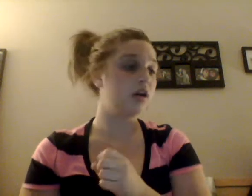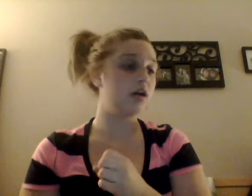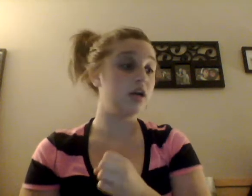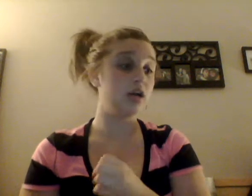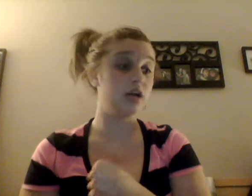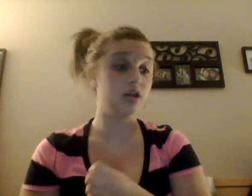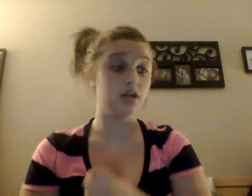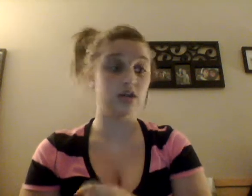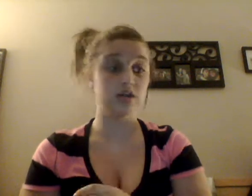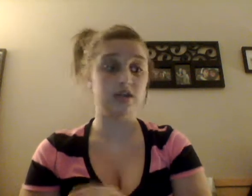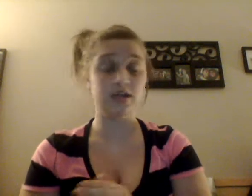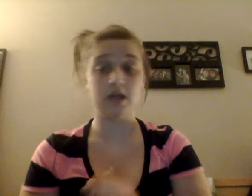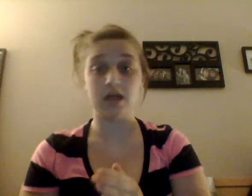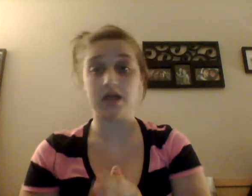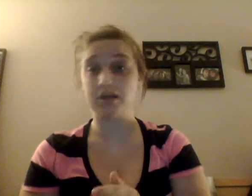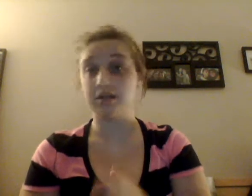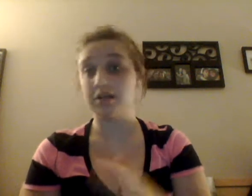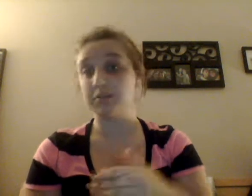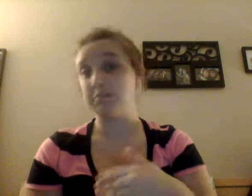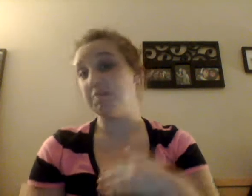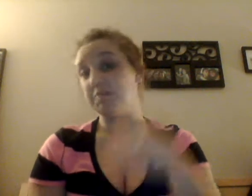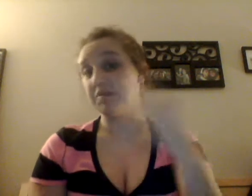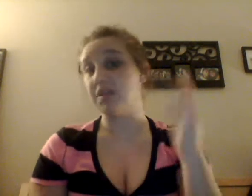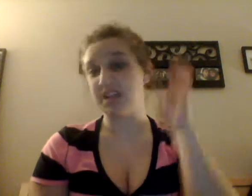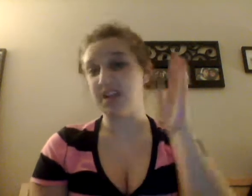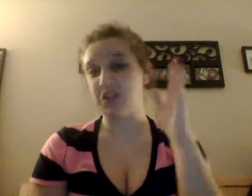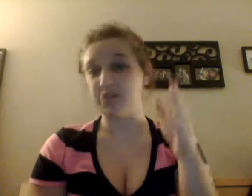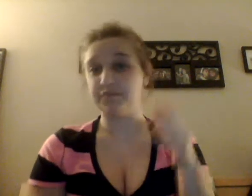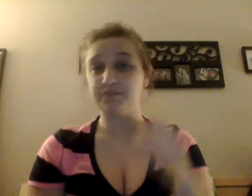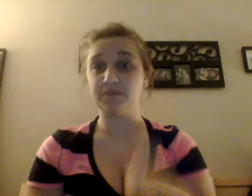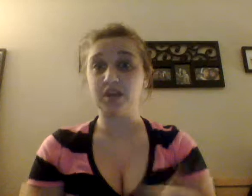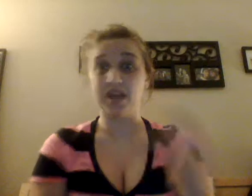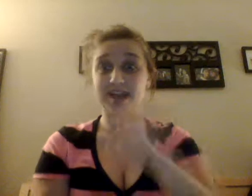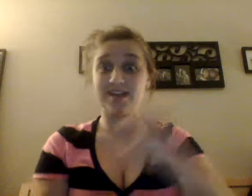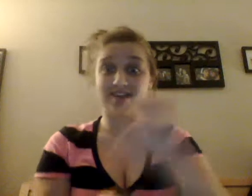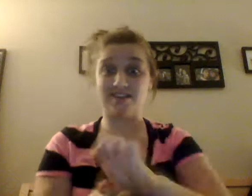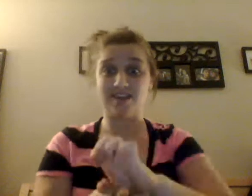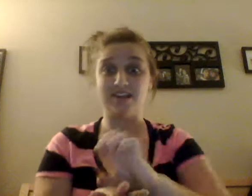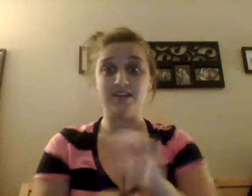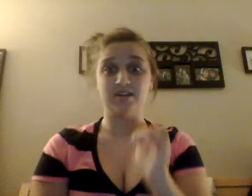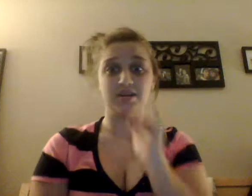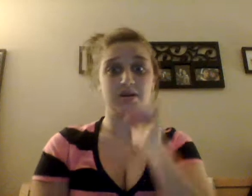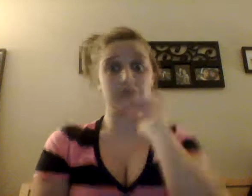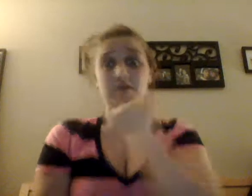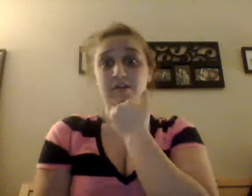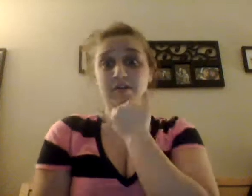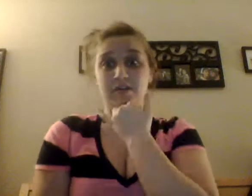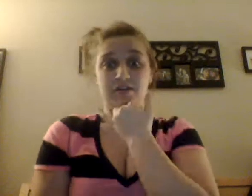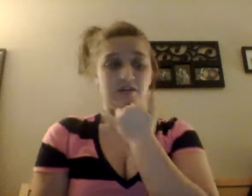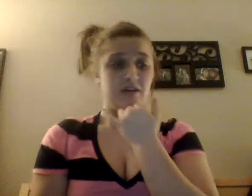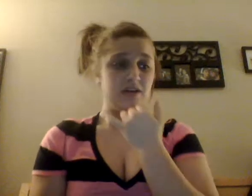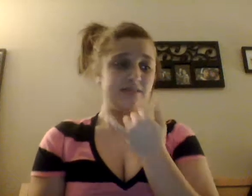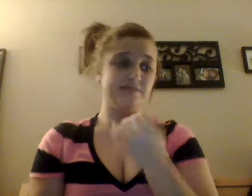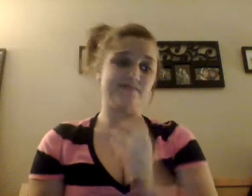trustee. You're a class of men. I've got them quite